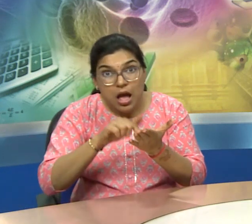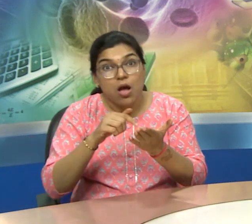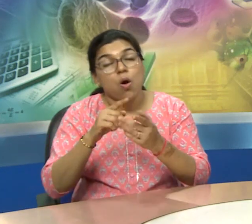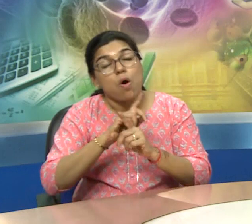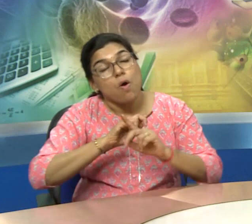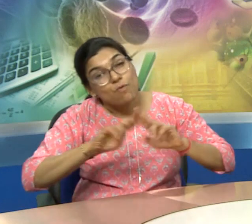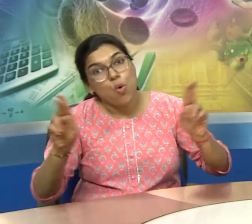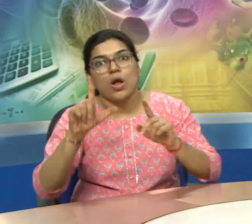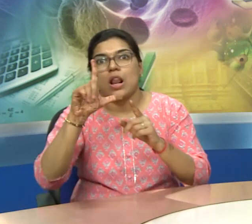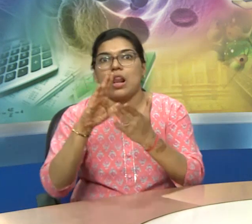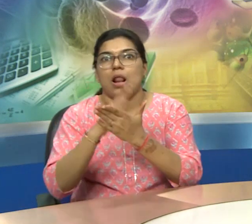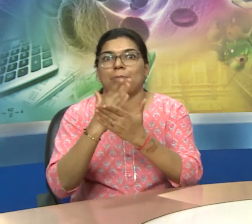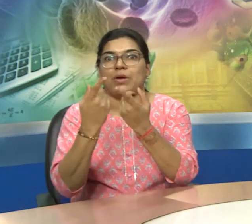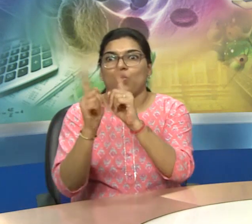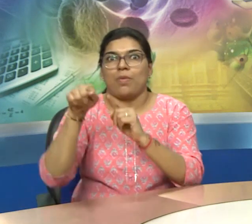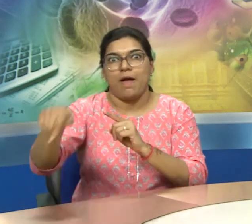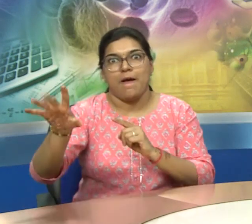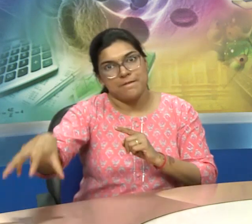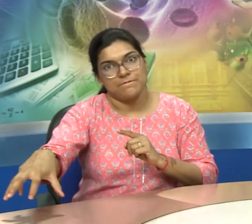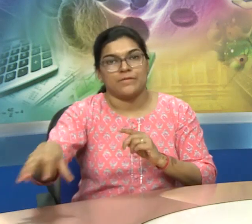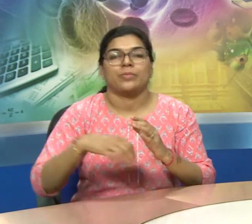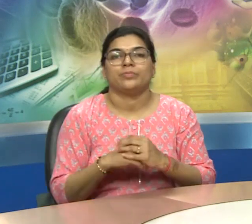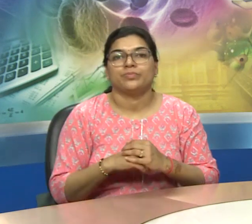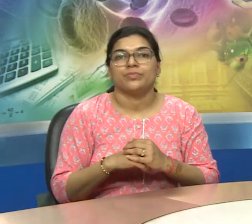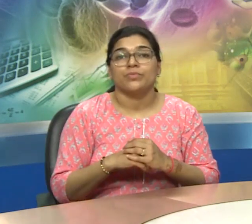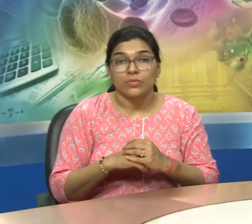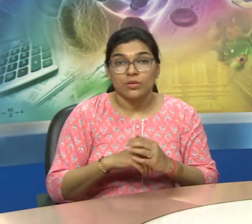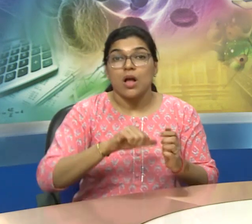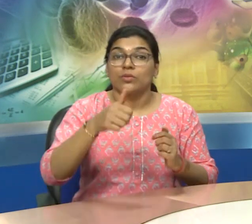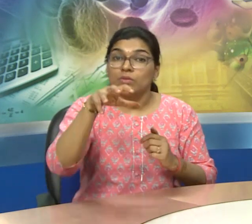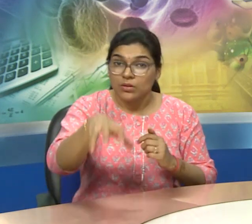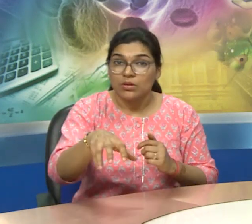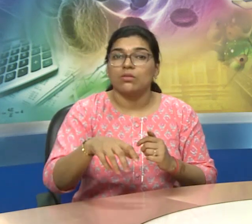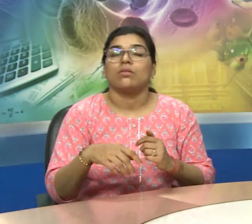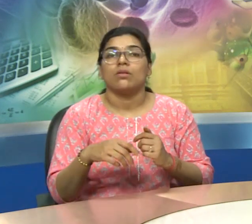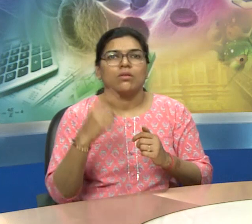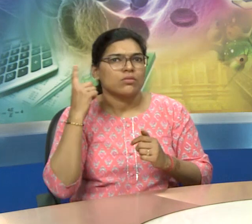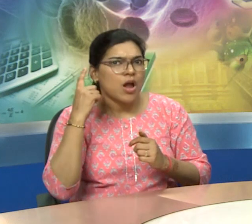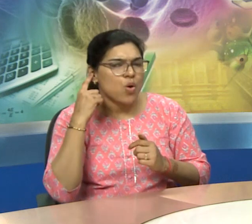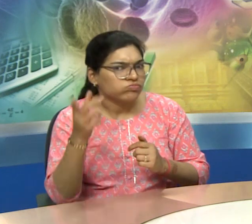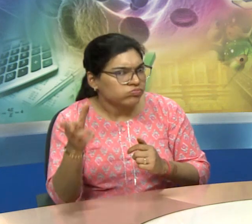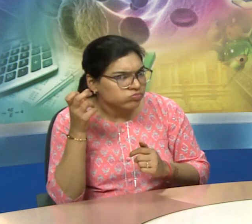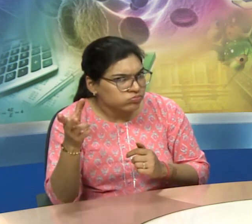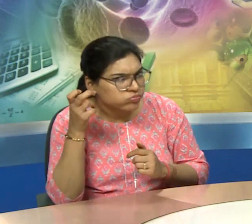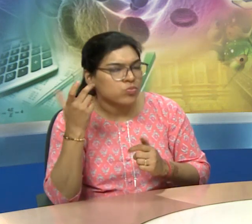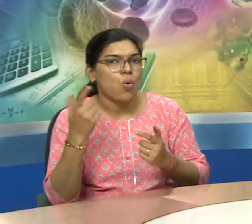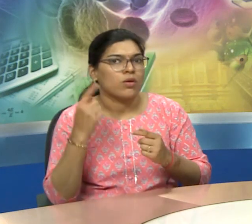All the visually impaired people can get the Braille books here or information in their own Braille